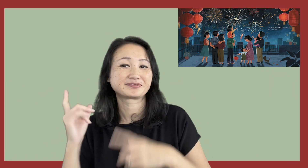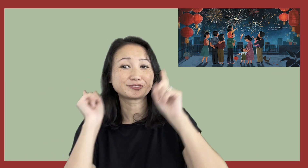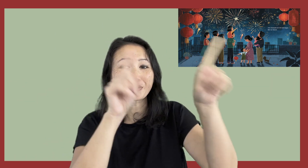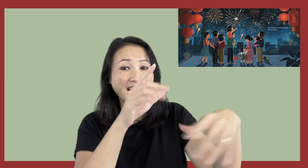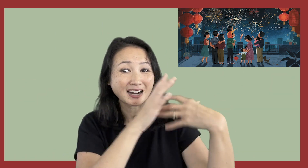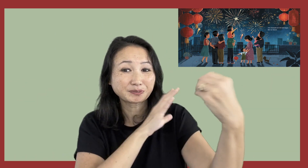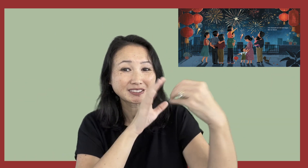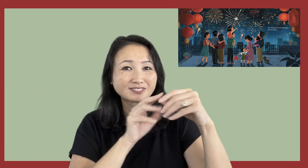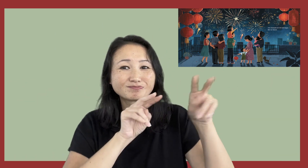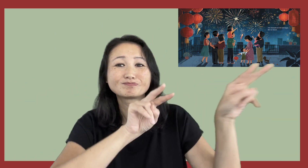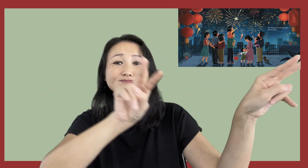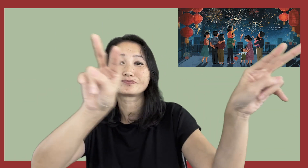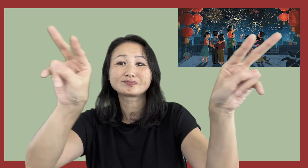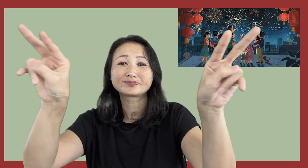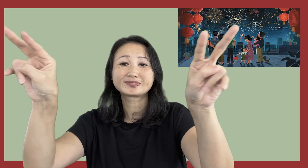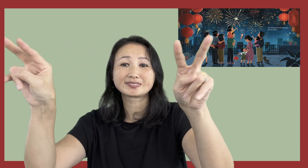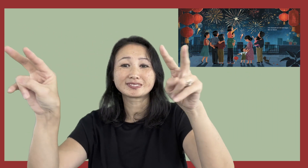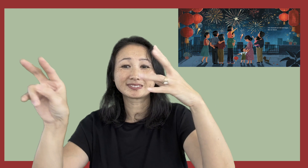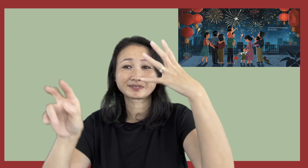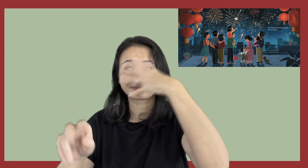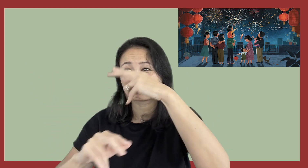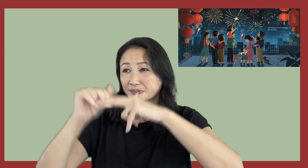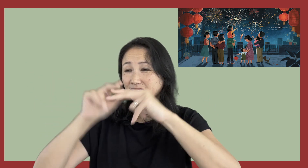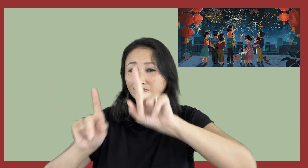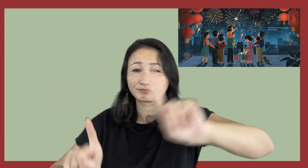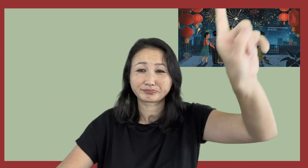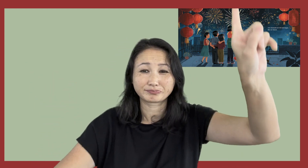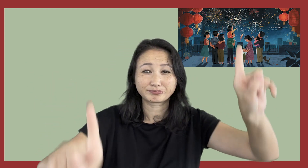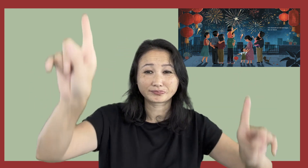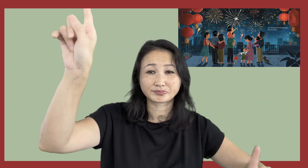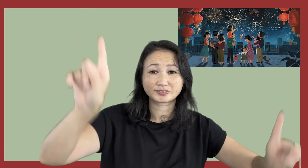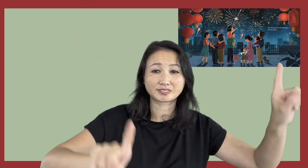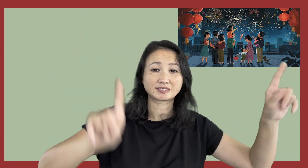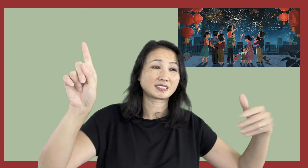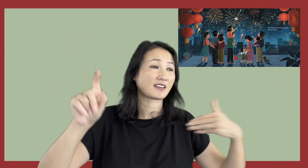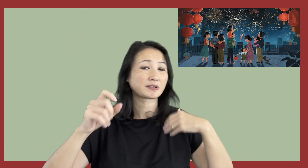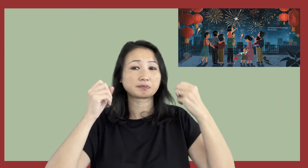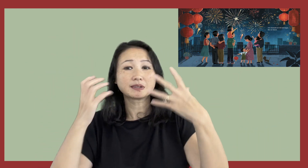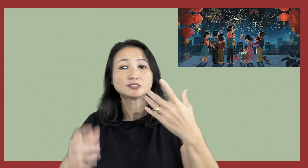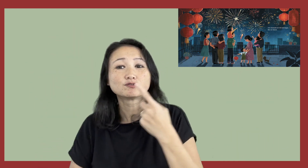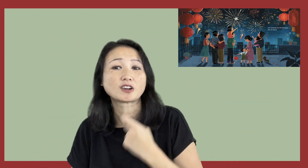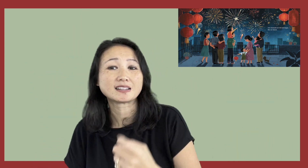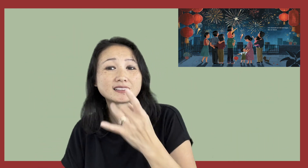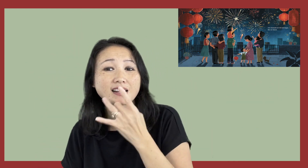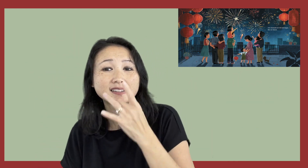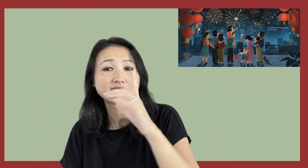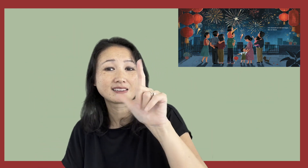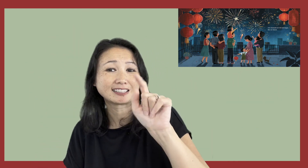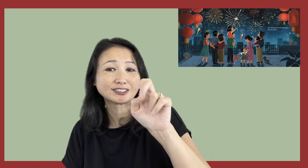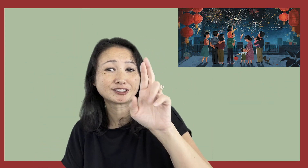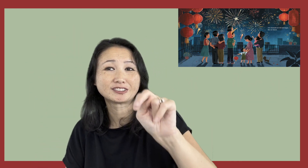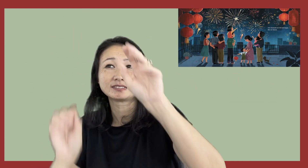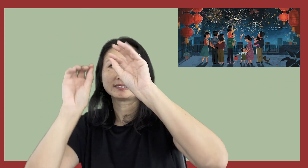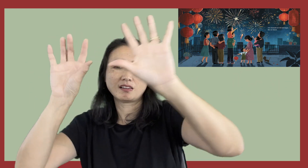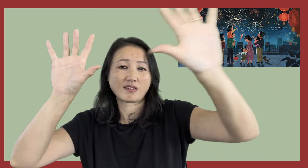Afterwards, we go outside and take in the view of the fireworks and the red